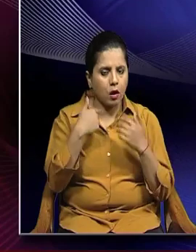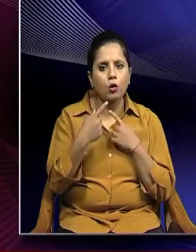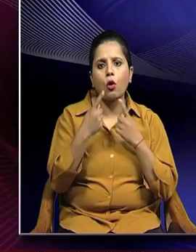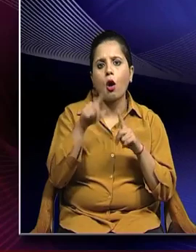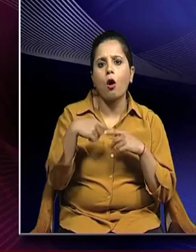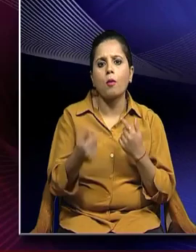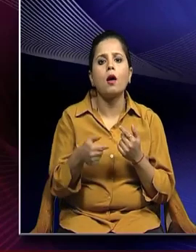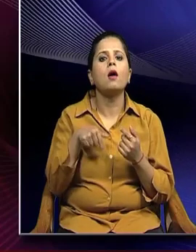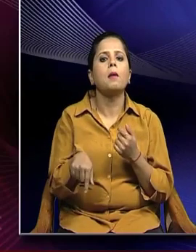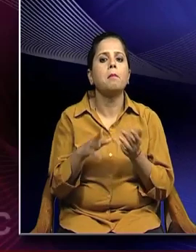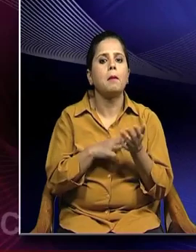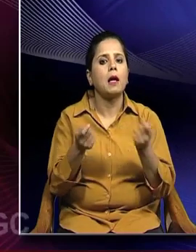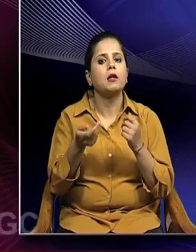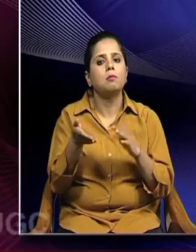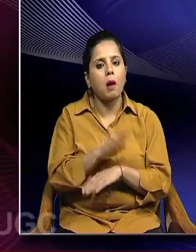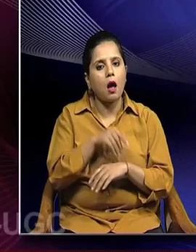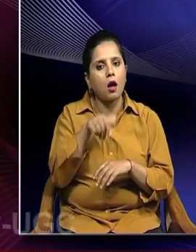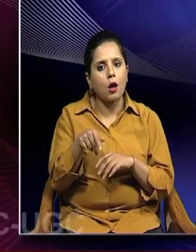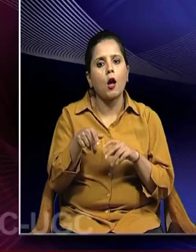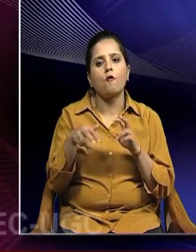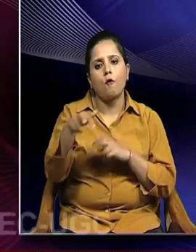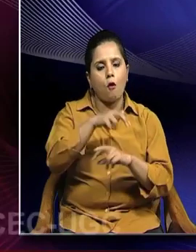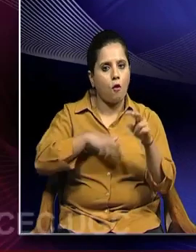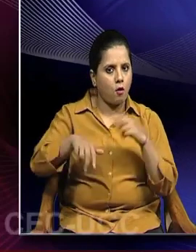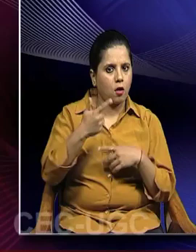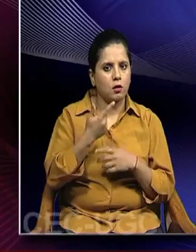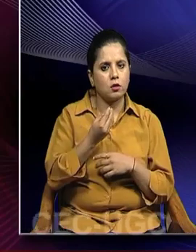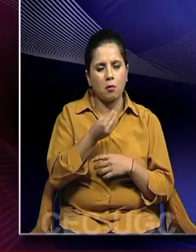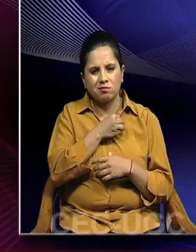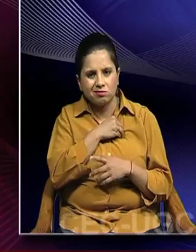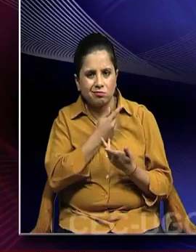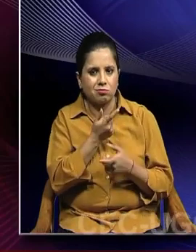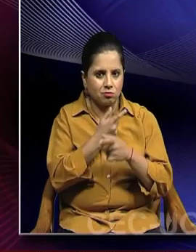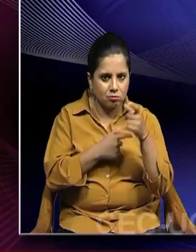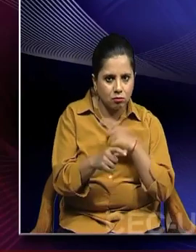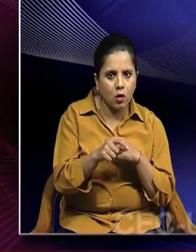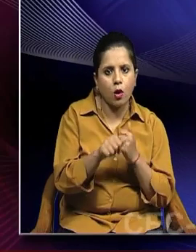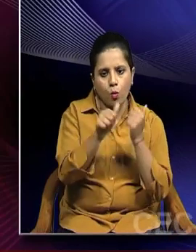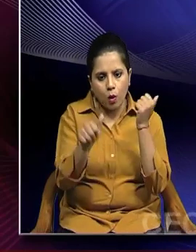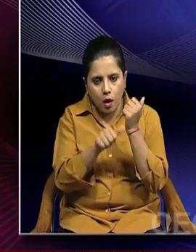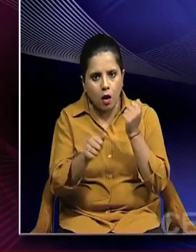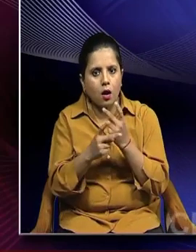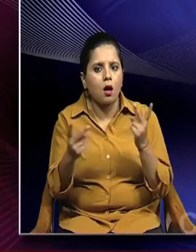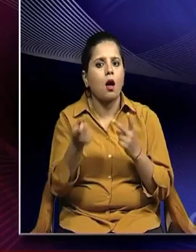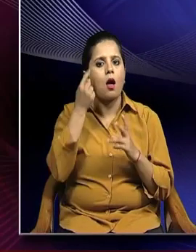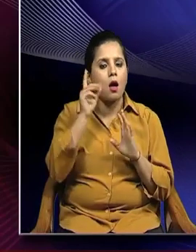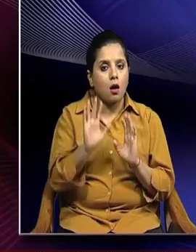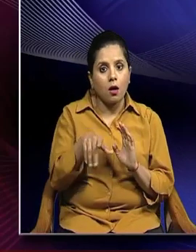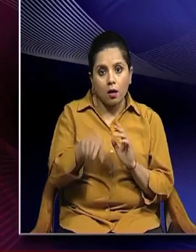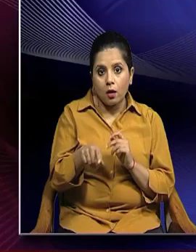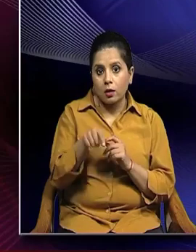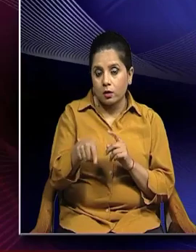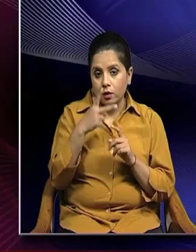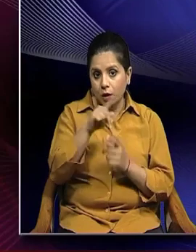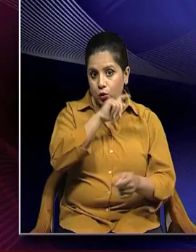about management by walking around, having sympathy or empathy with your subordinates. So the transformational managers,